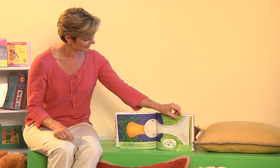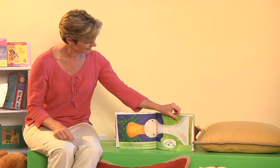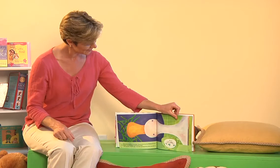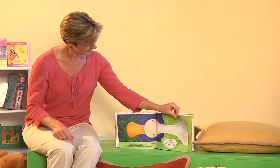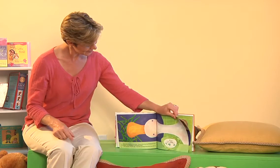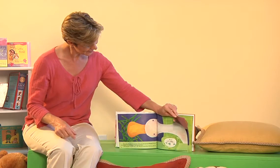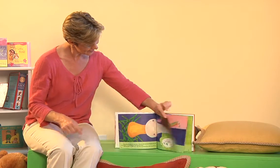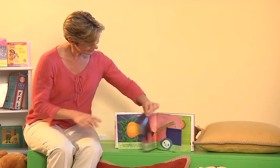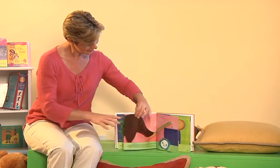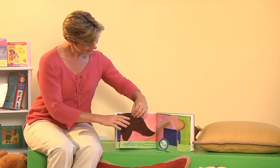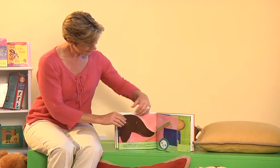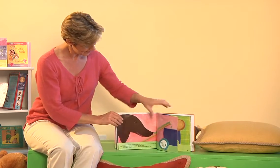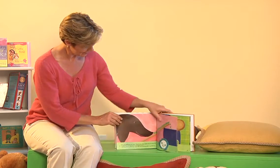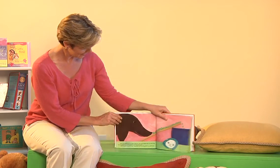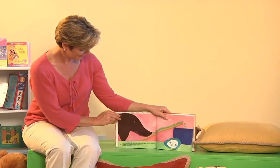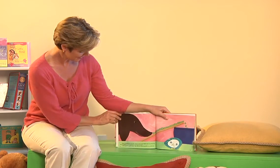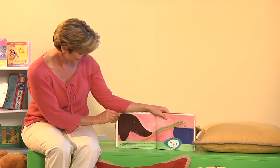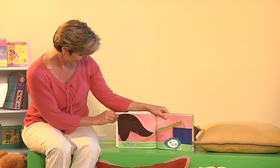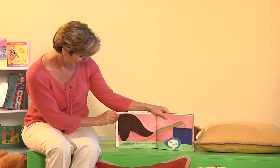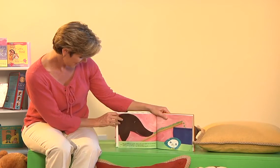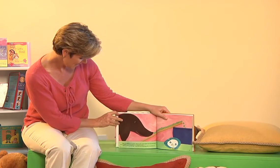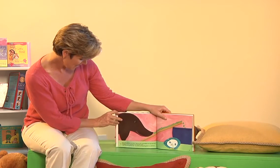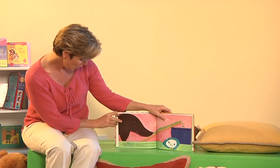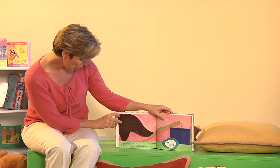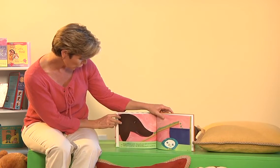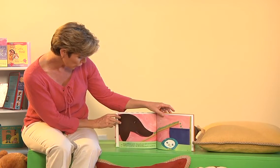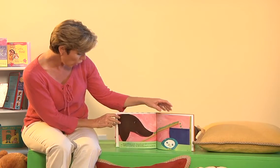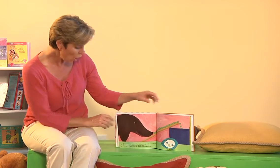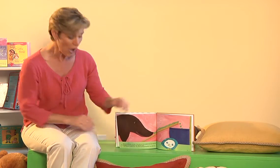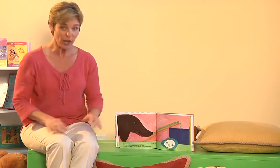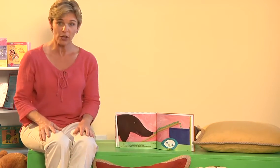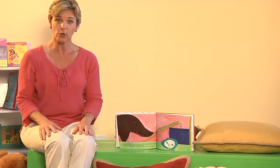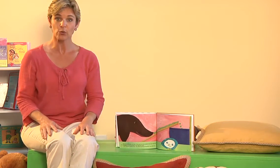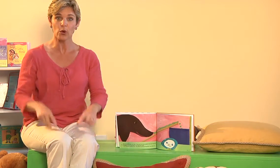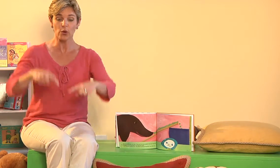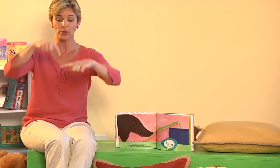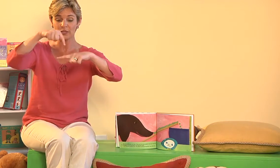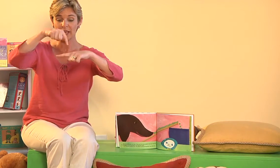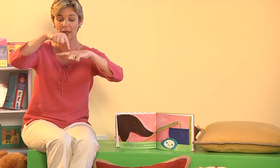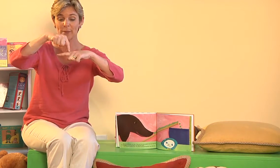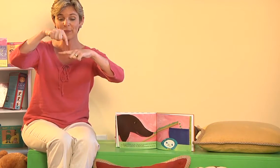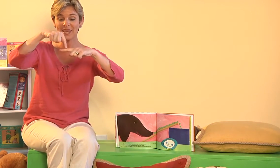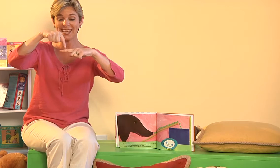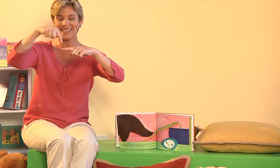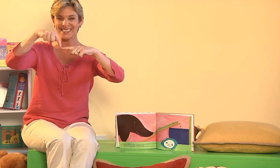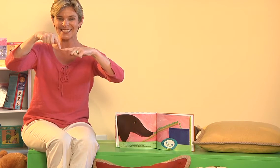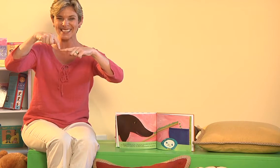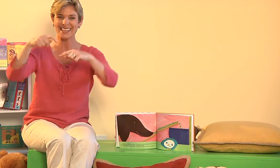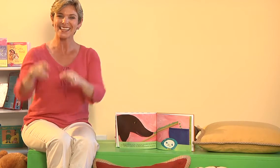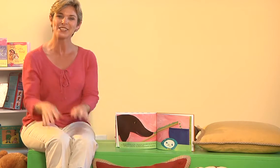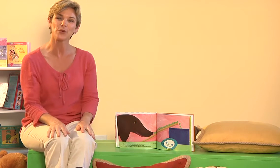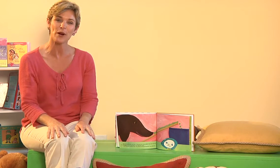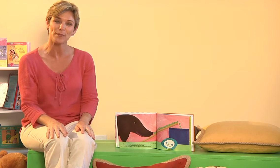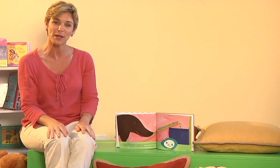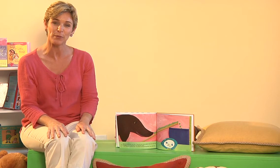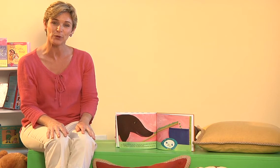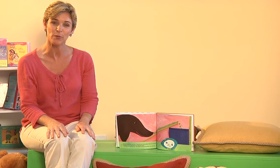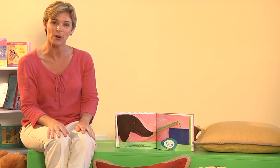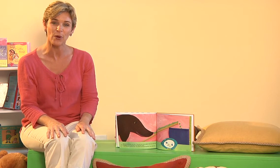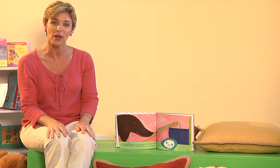Dog rolls peas into our big blue bowl.